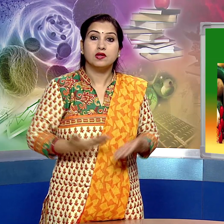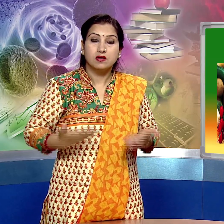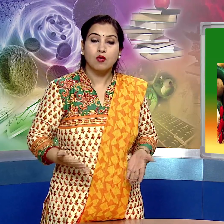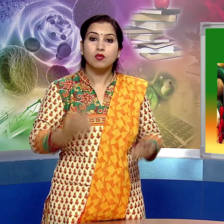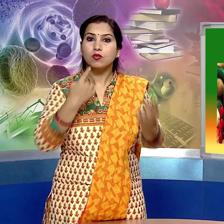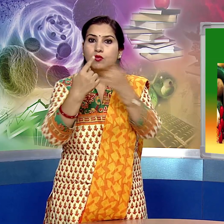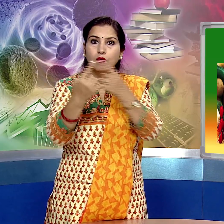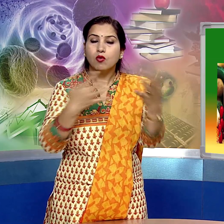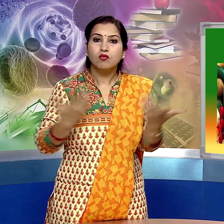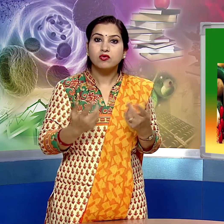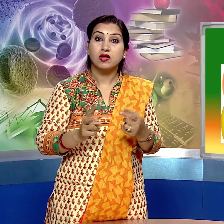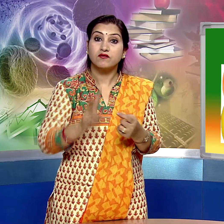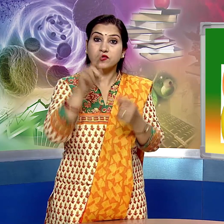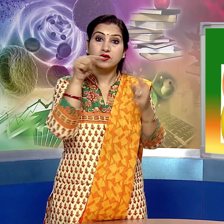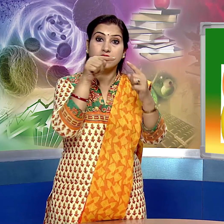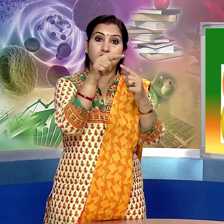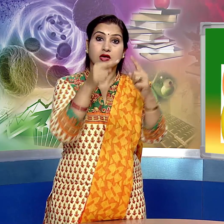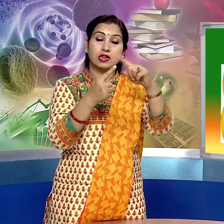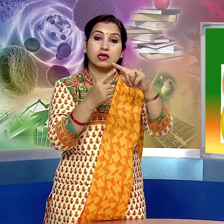Now we will talk about vitamin C.